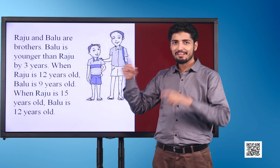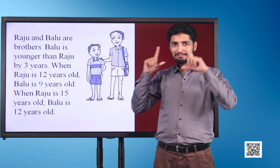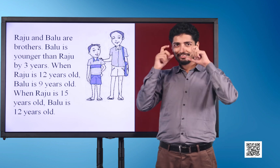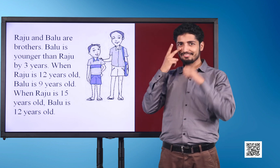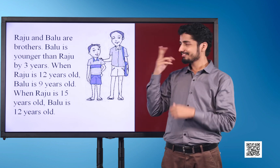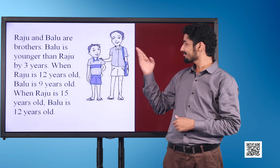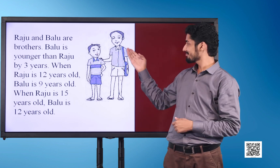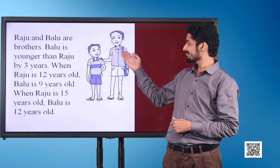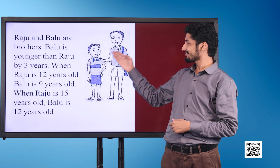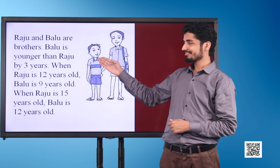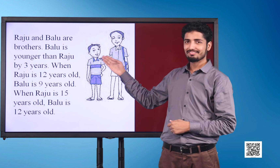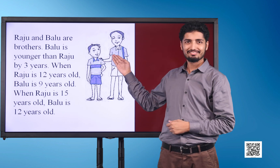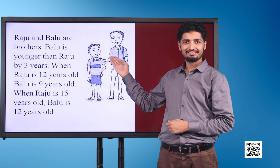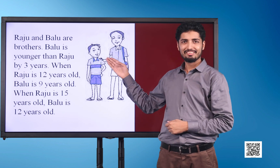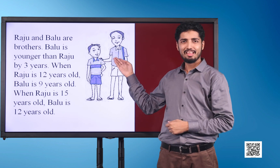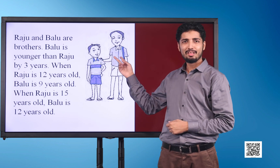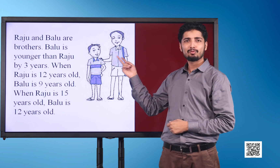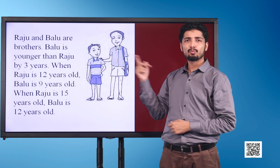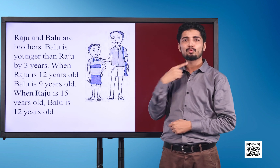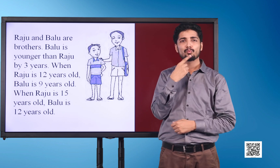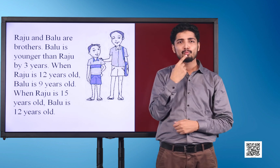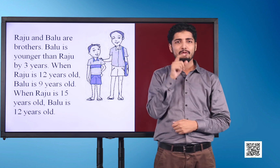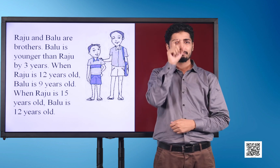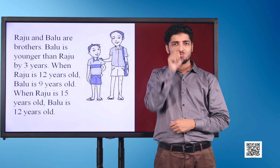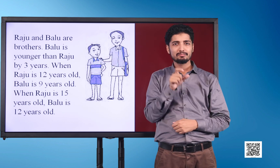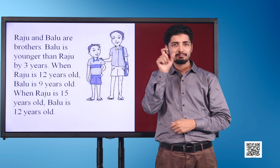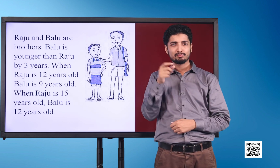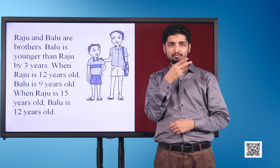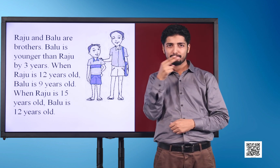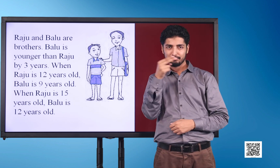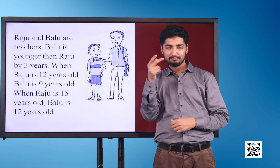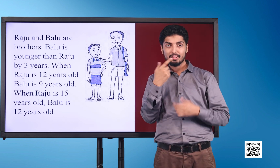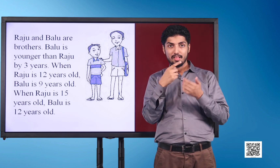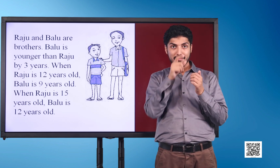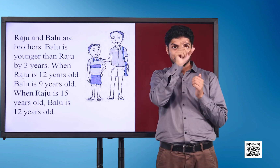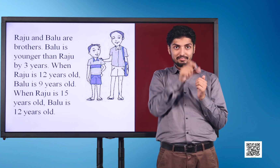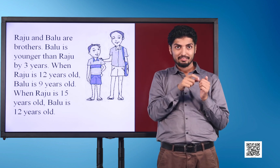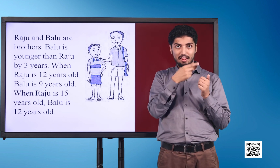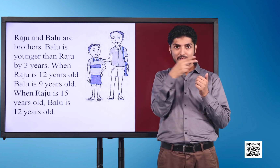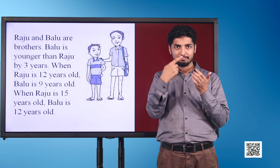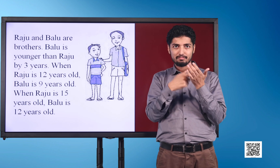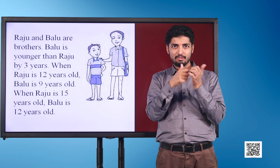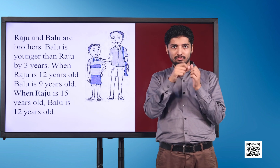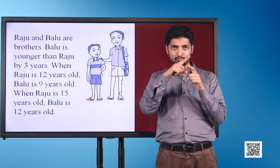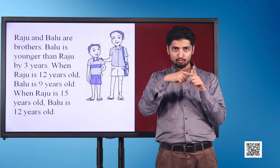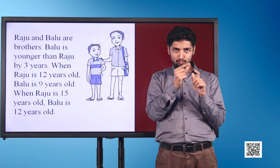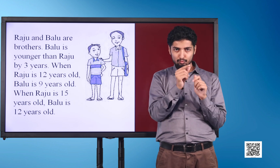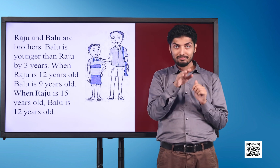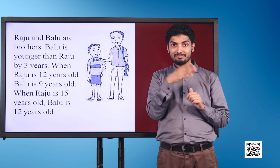Raju and Balu are brothers. Balu is younger than Raju by 3 years. When Raju is 12 years old,